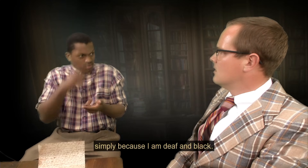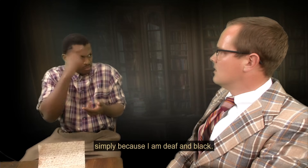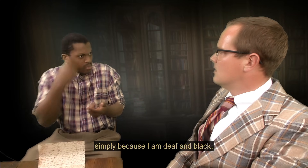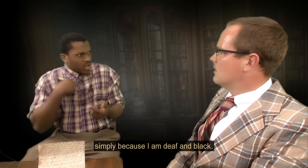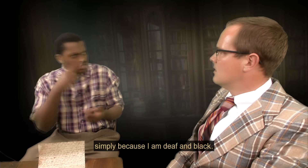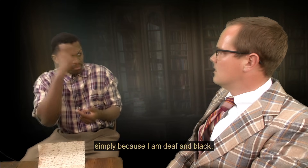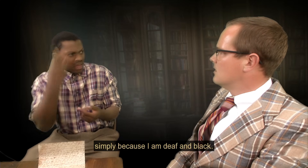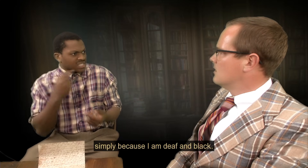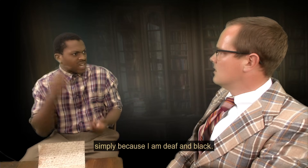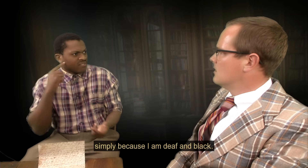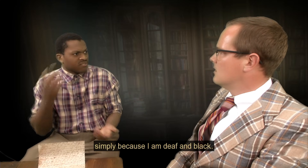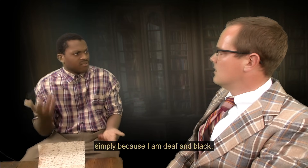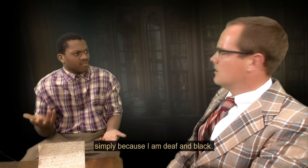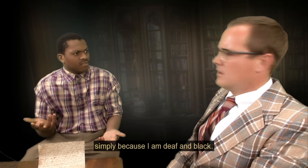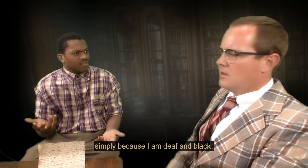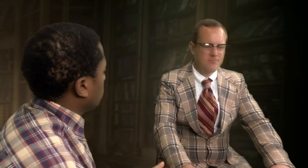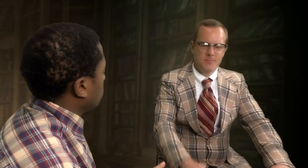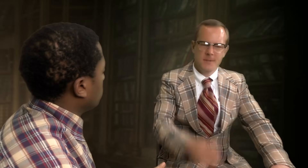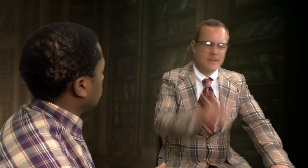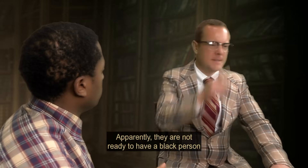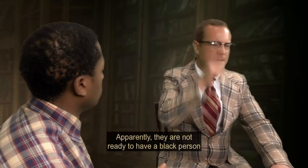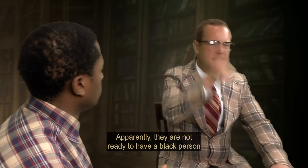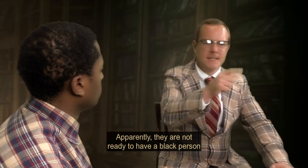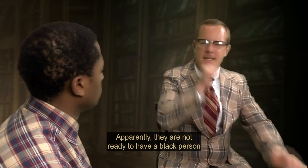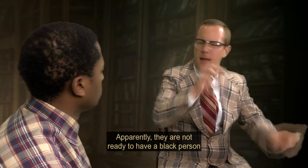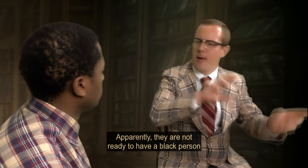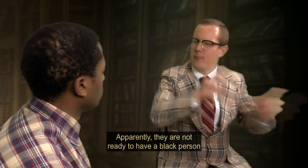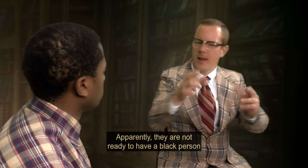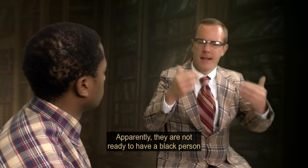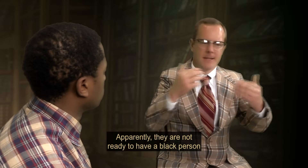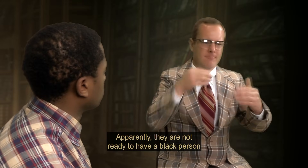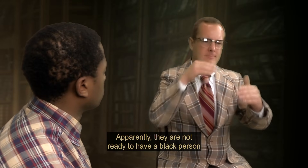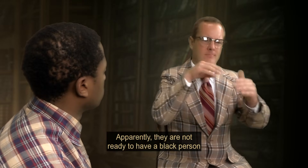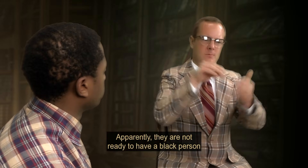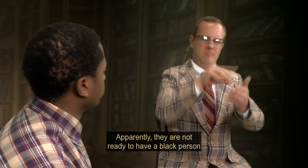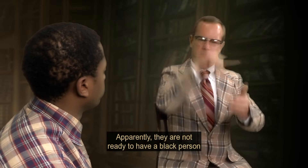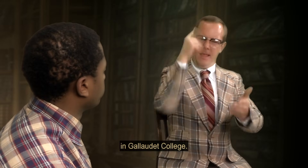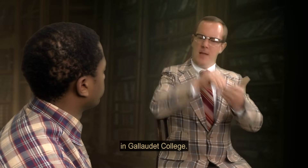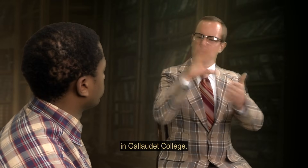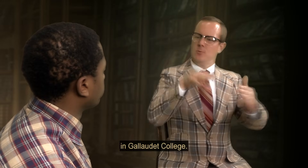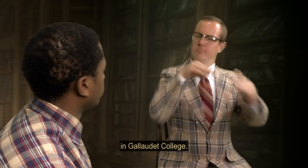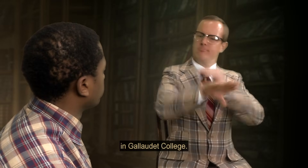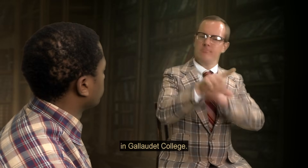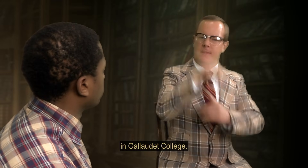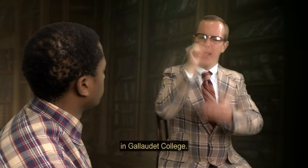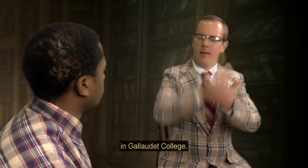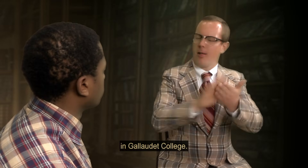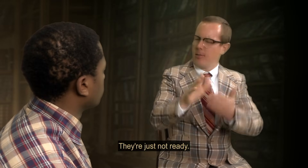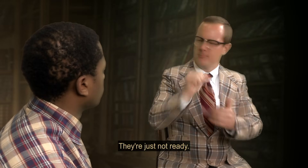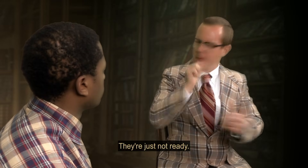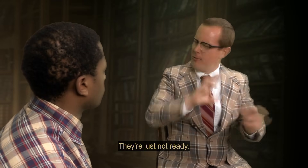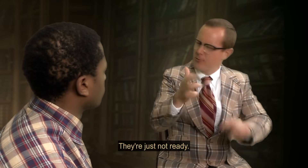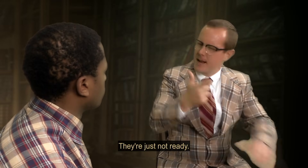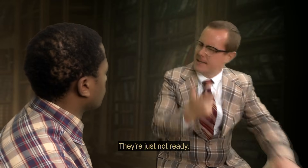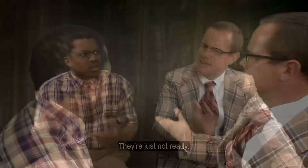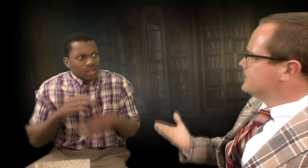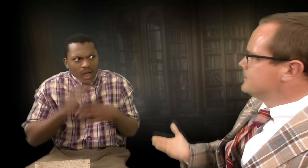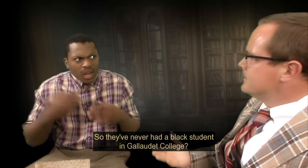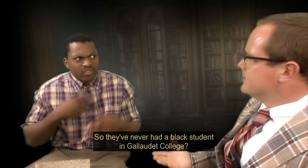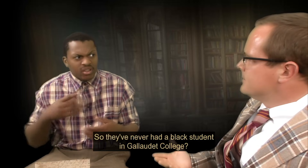Simply because I'm deaf and black. Apparently, they're not ready to have a black person in Gallaudet College. They're just not ready. So they